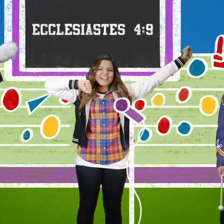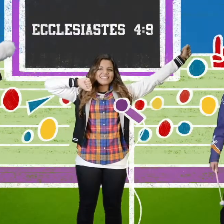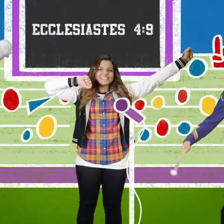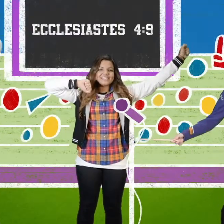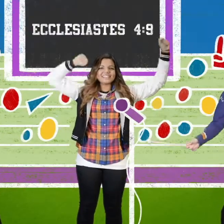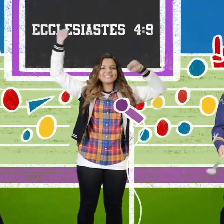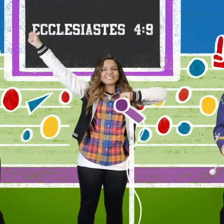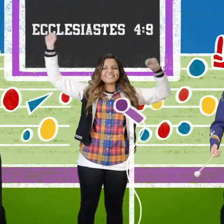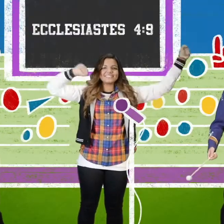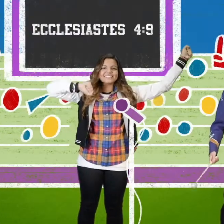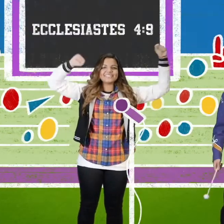Ecclesiastes